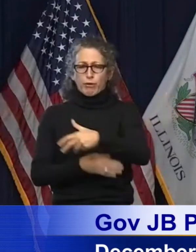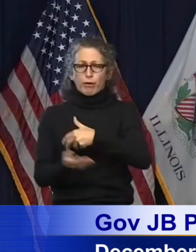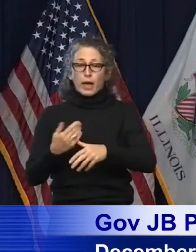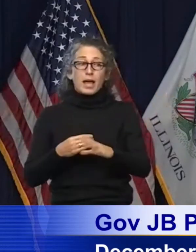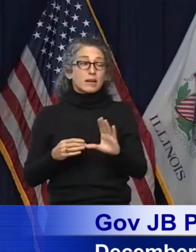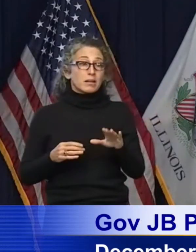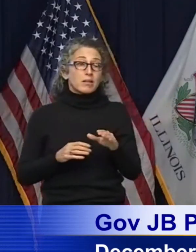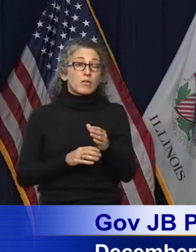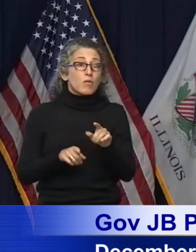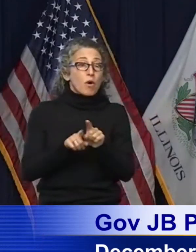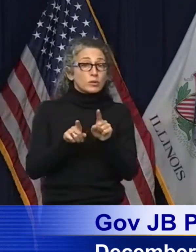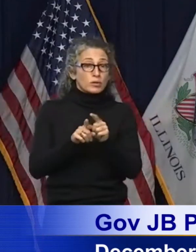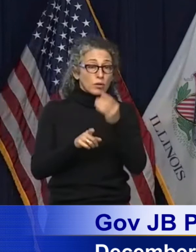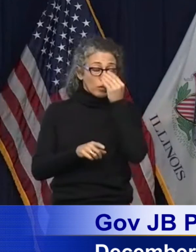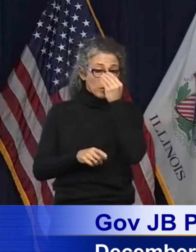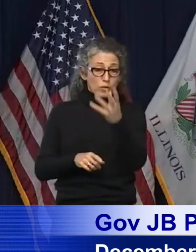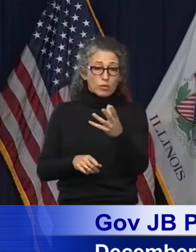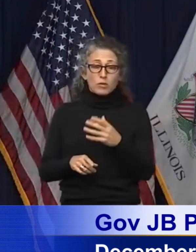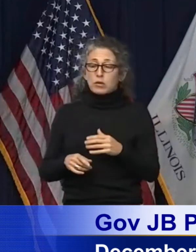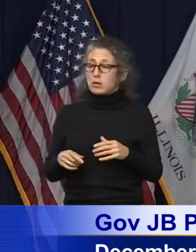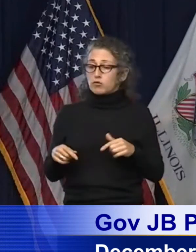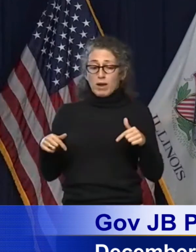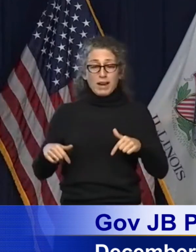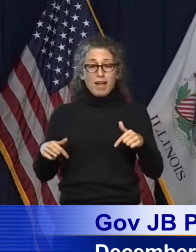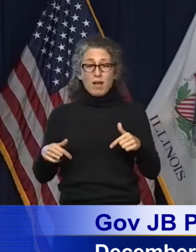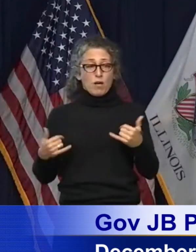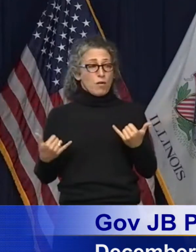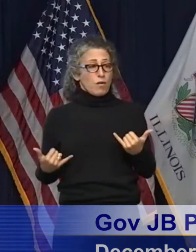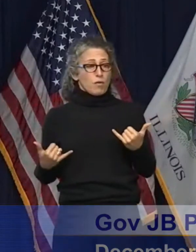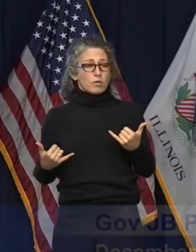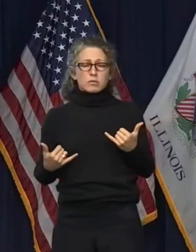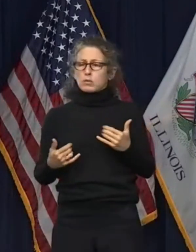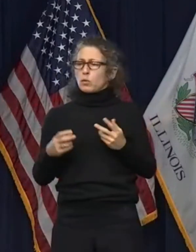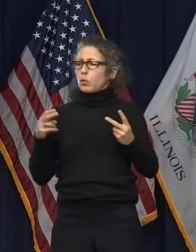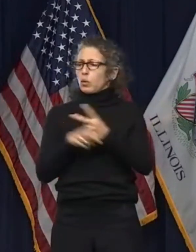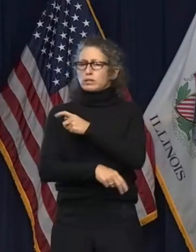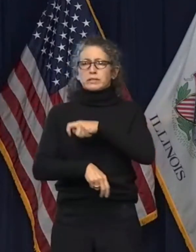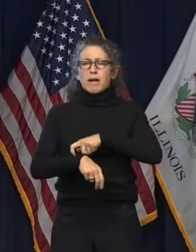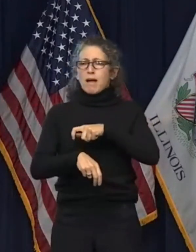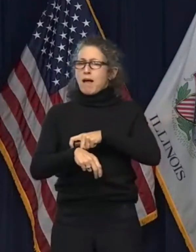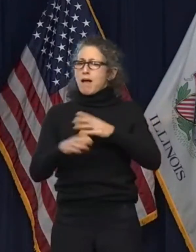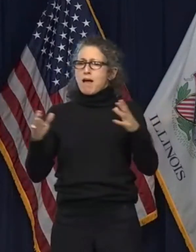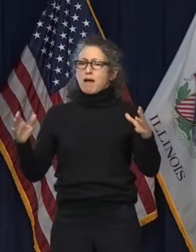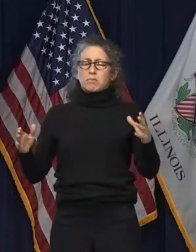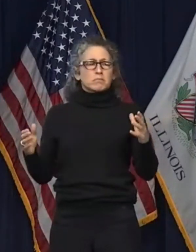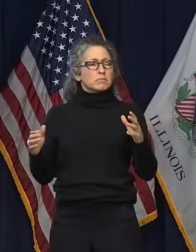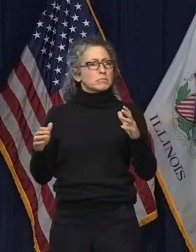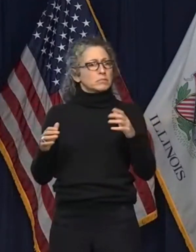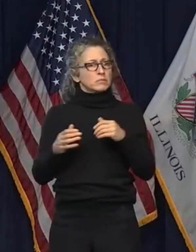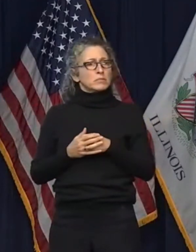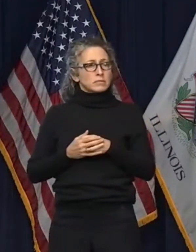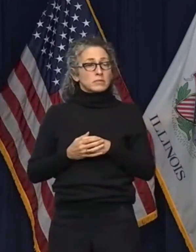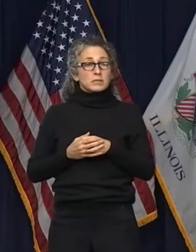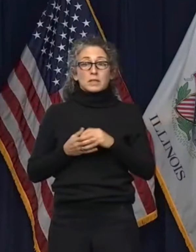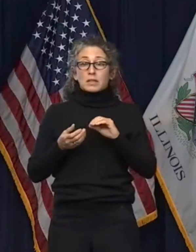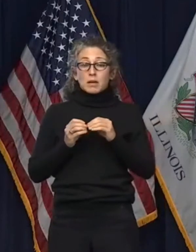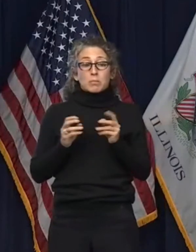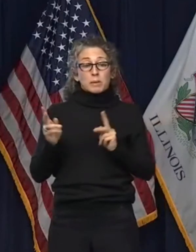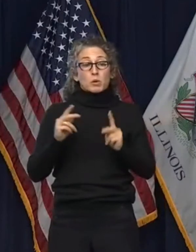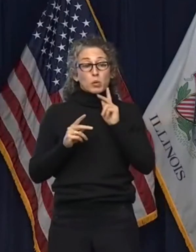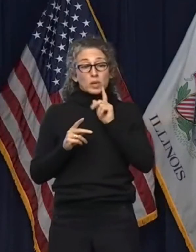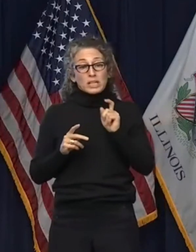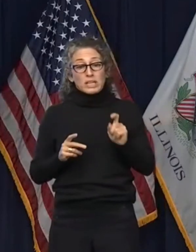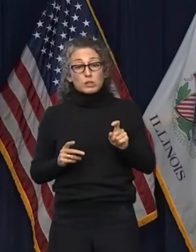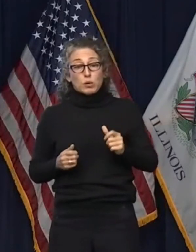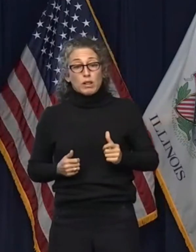by the way, when we are in literally the worst time of the pandemic, I think is something that these people are going to have to live with for the rest